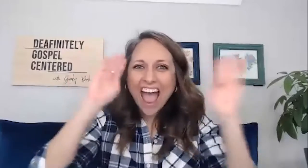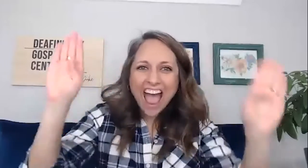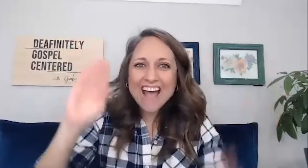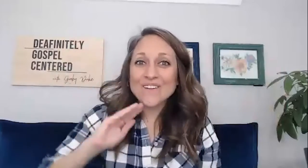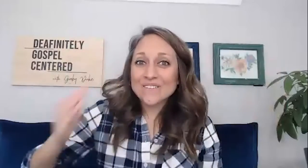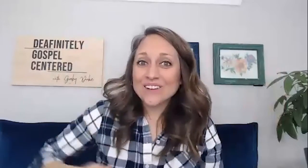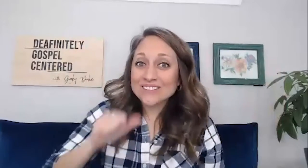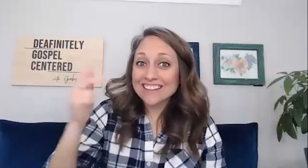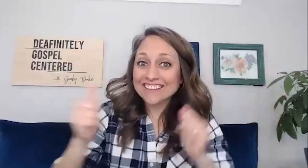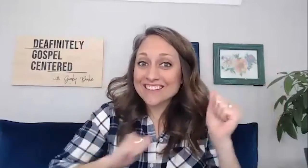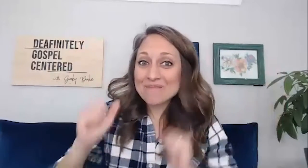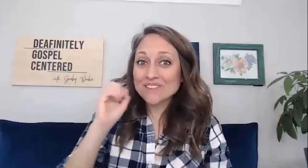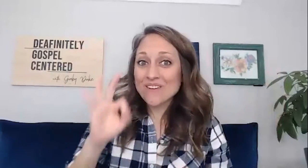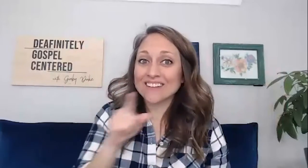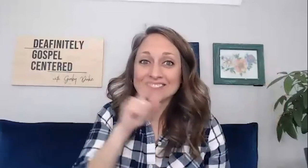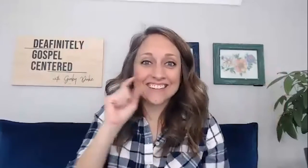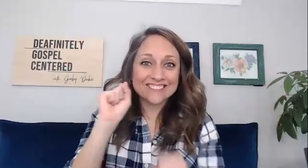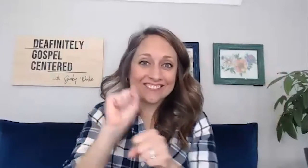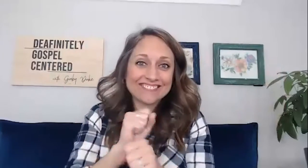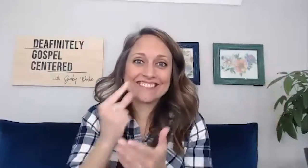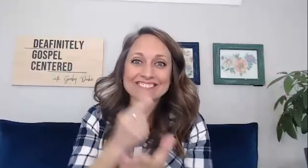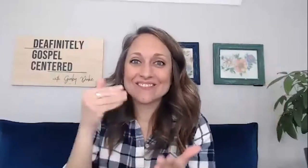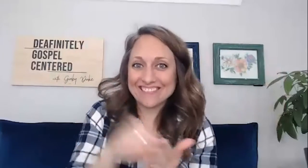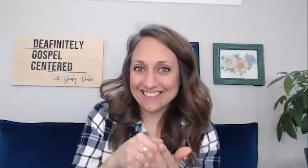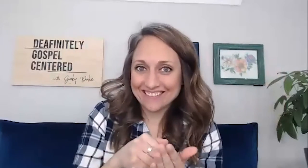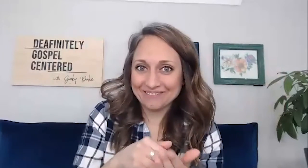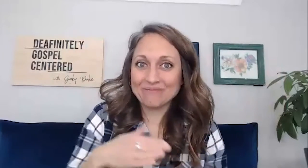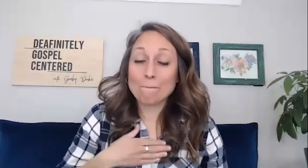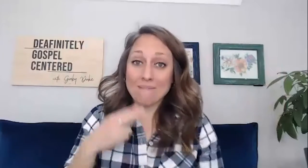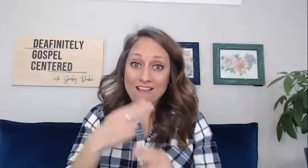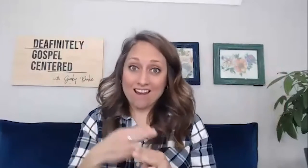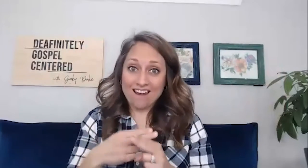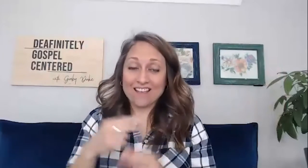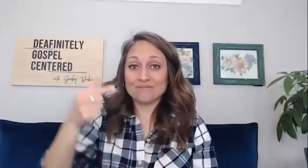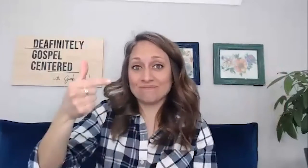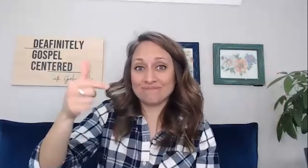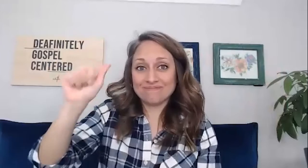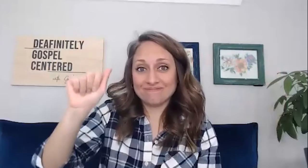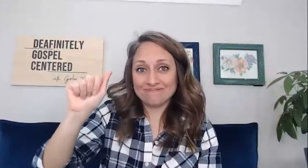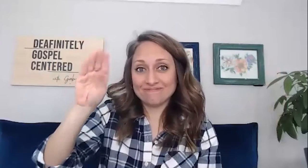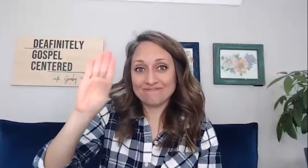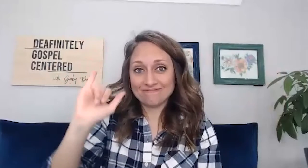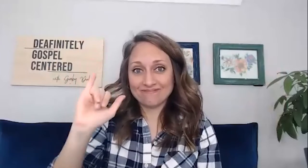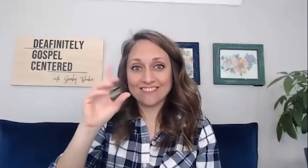Hi, everyone. Welcome back to our show, Definitely Gospel Centered. My name is Gaby